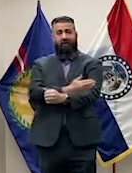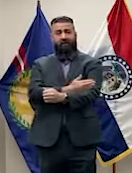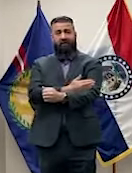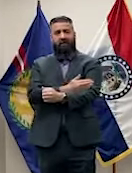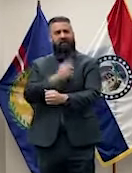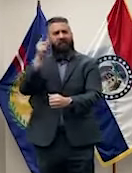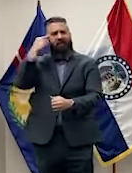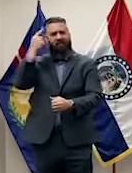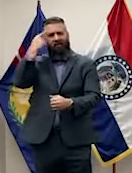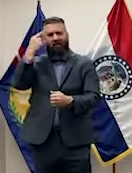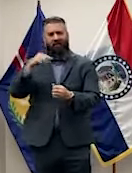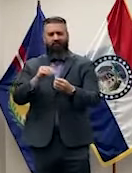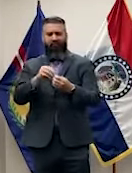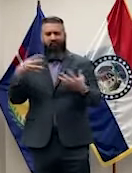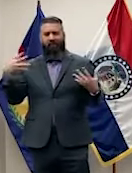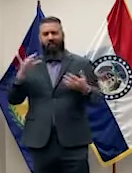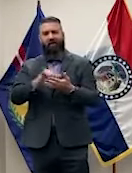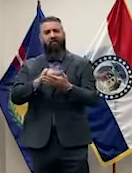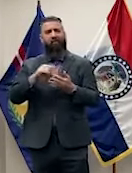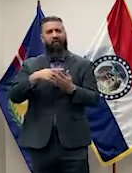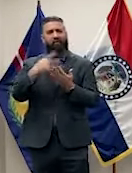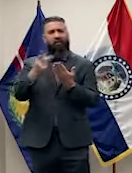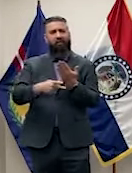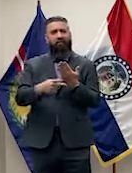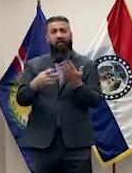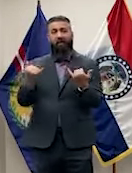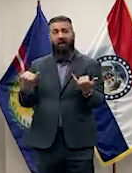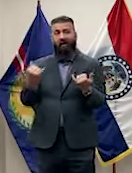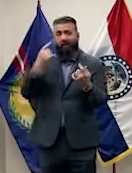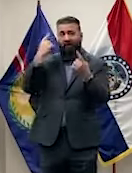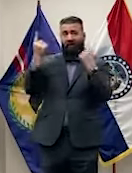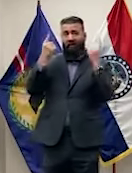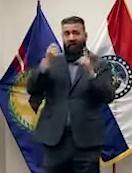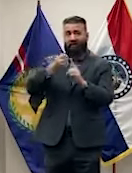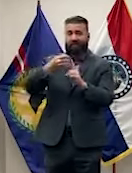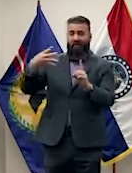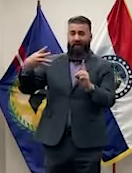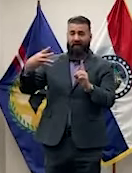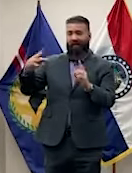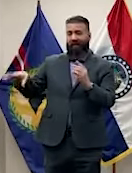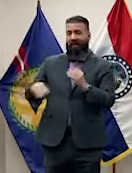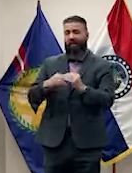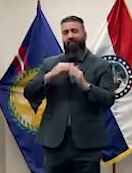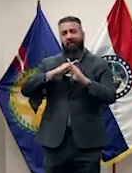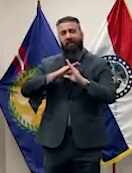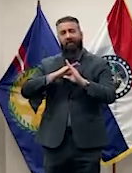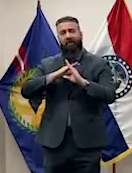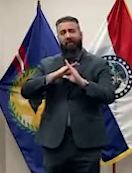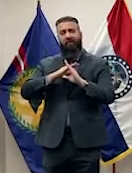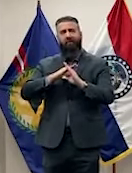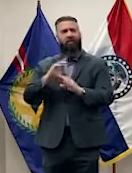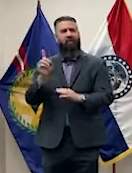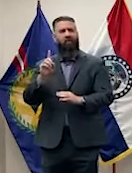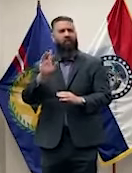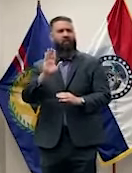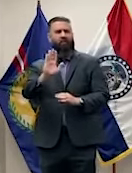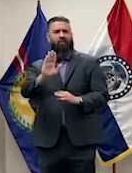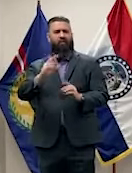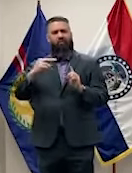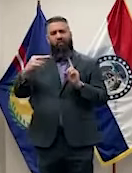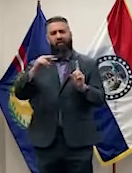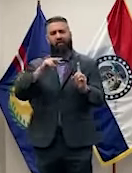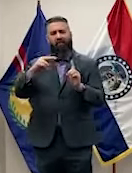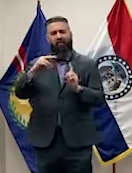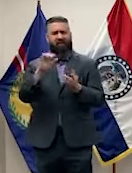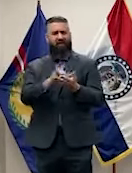the program because of some concerns. Now they're considering expanding it, some new added protections. Where do you stand on that? Do you